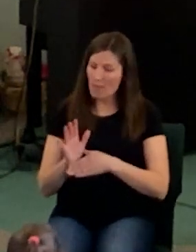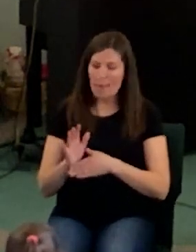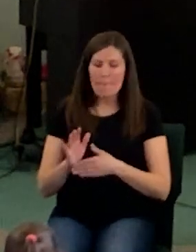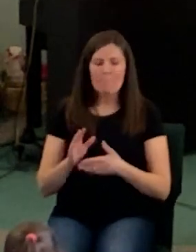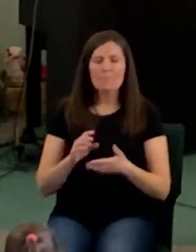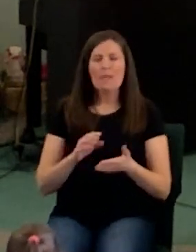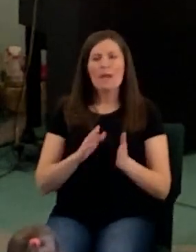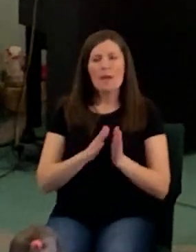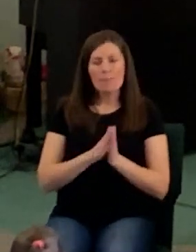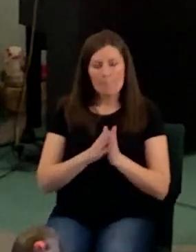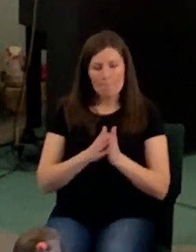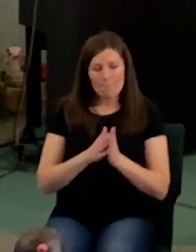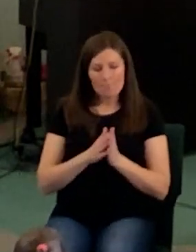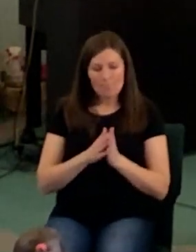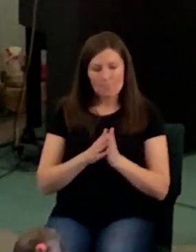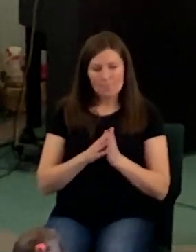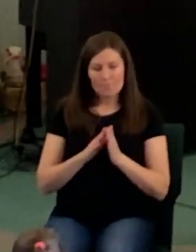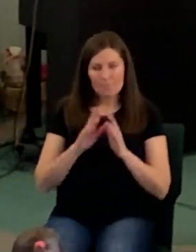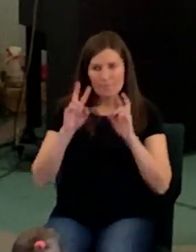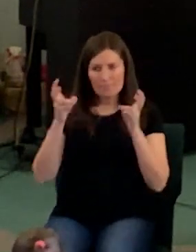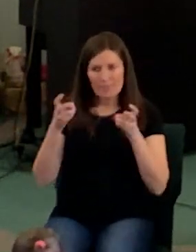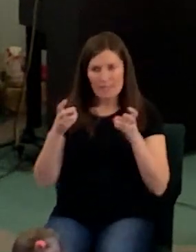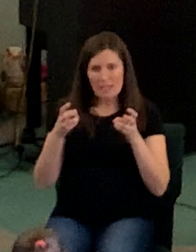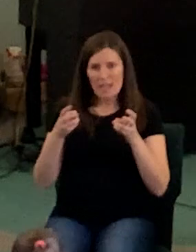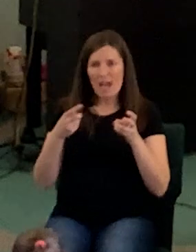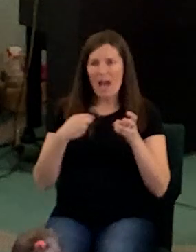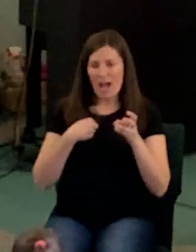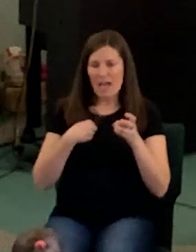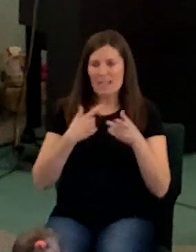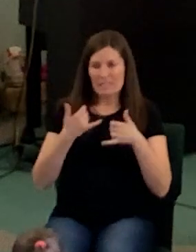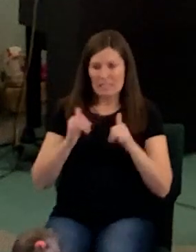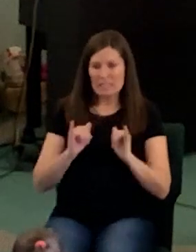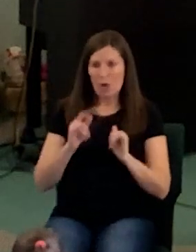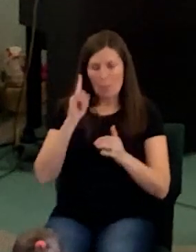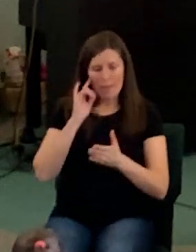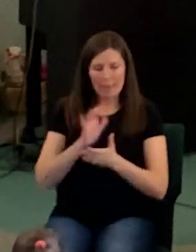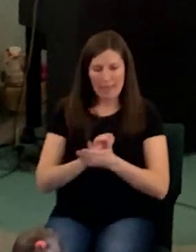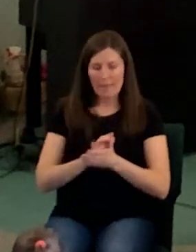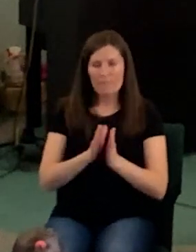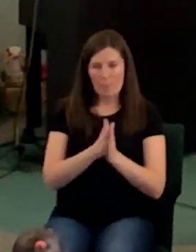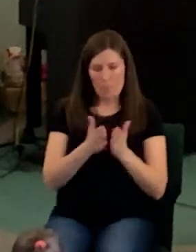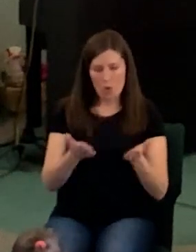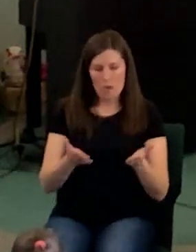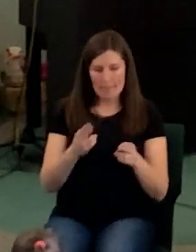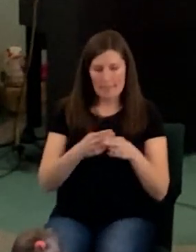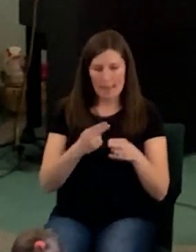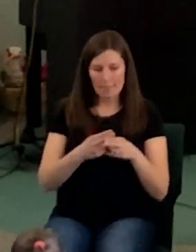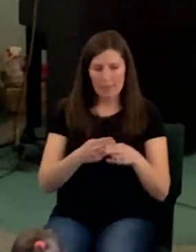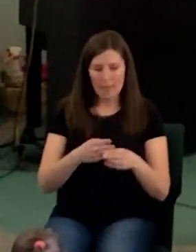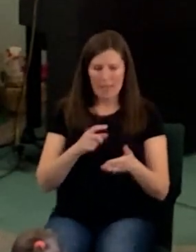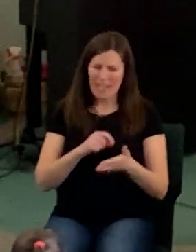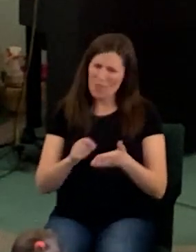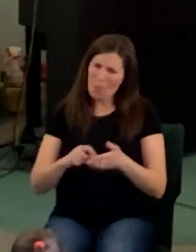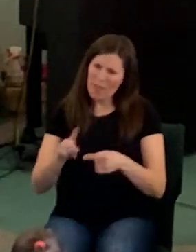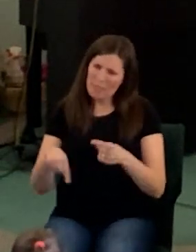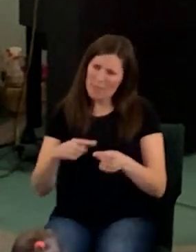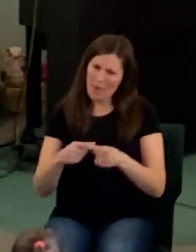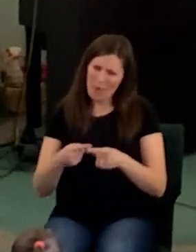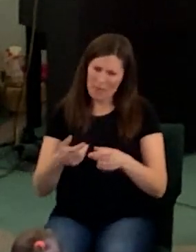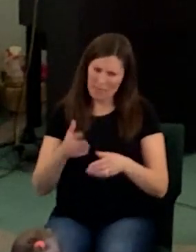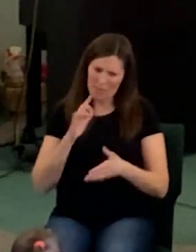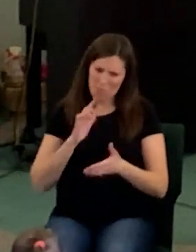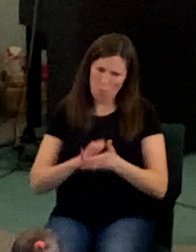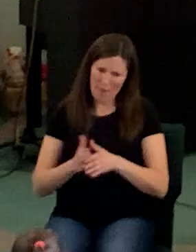his memoir titled I Still Believe. He writes about that experience of his wife dying at such a young age. He